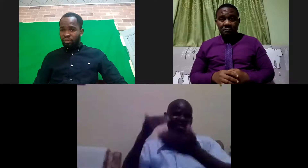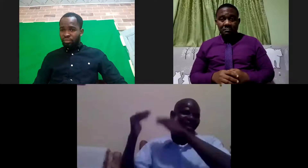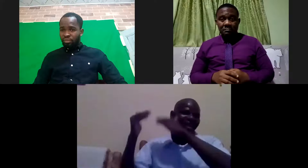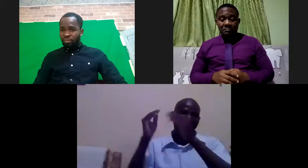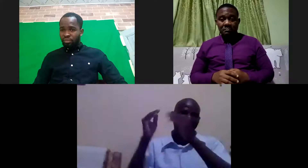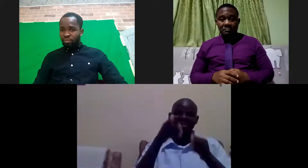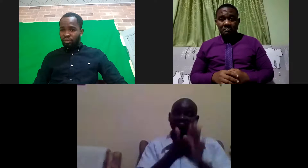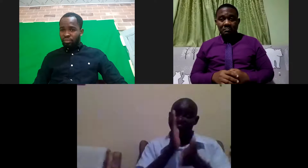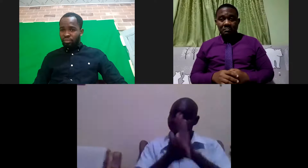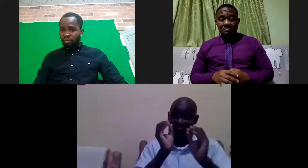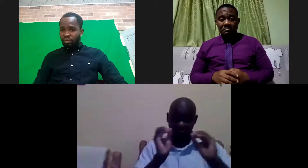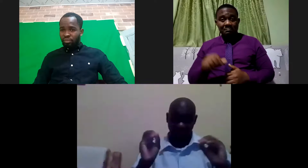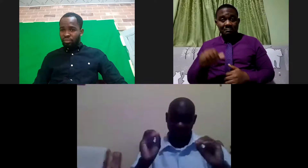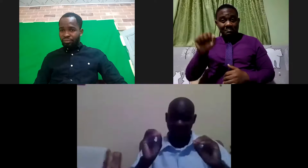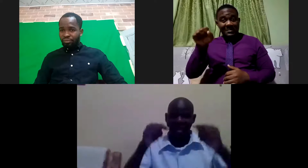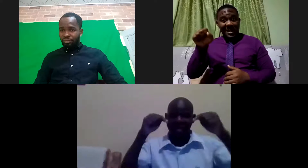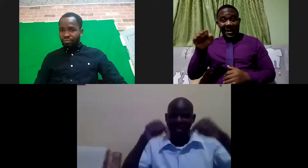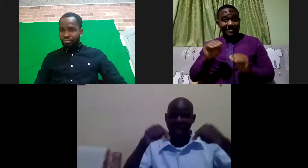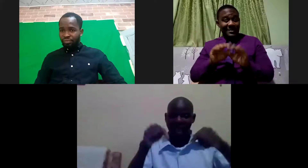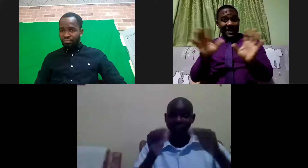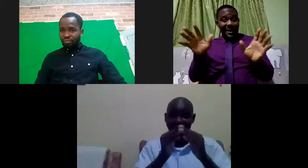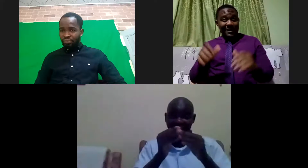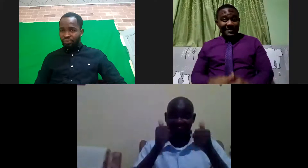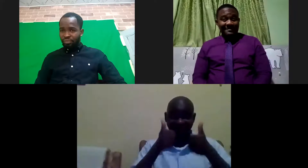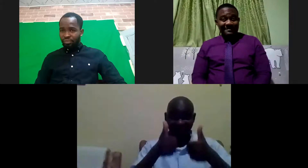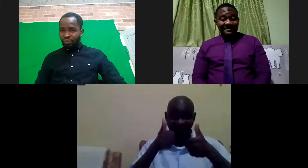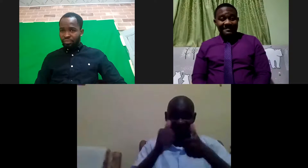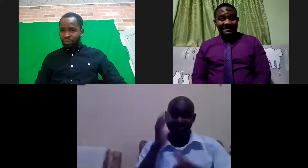Yes, we can see him. Yeah.